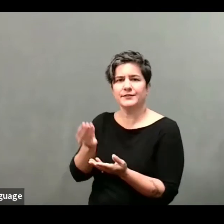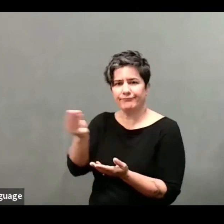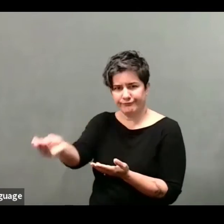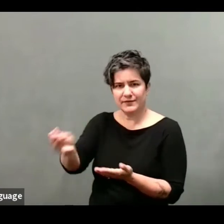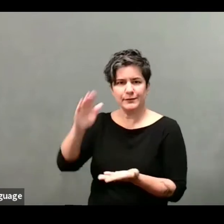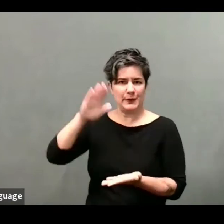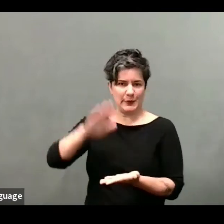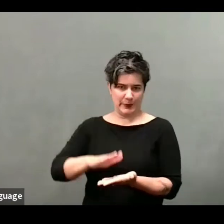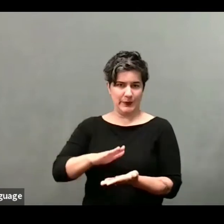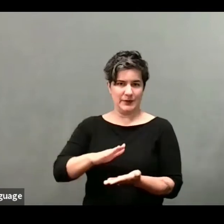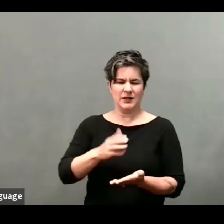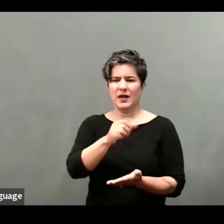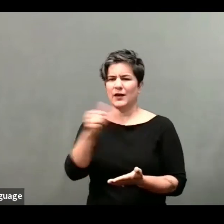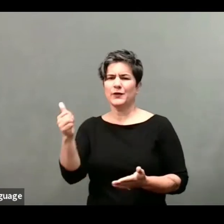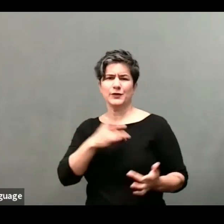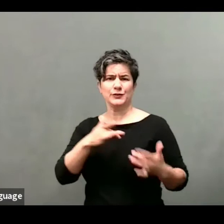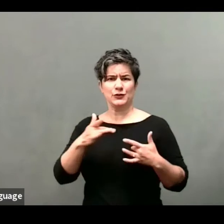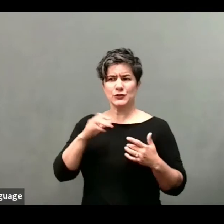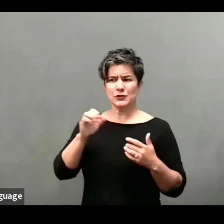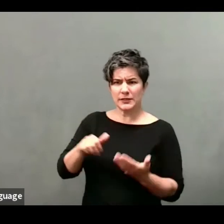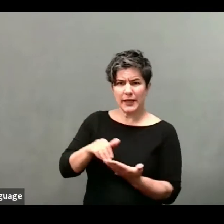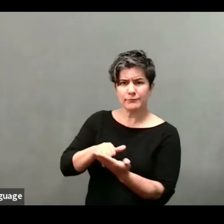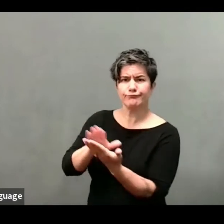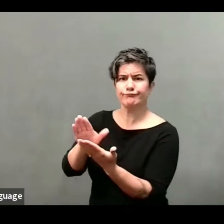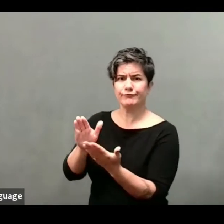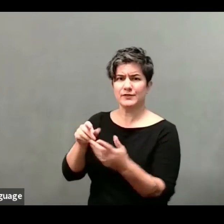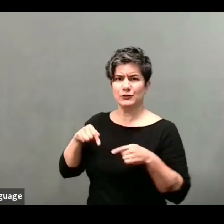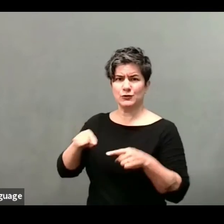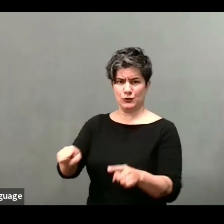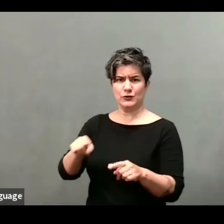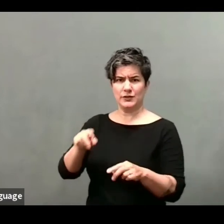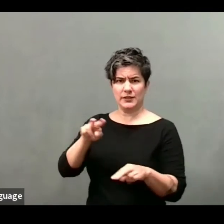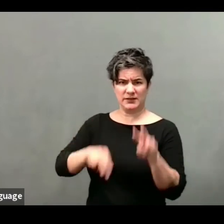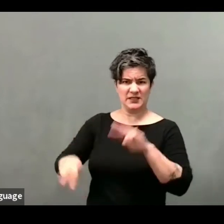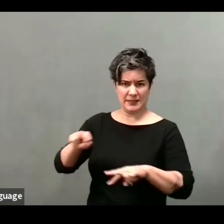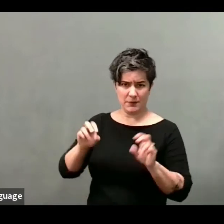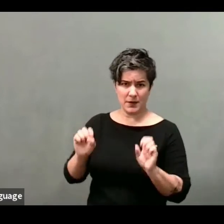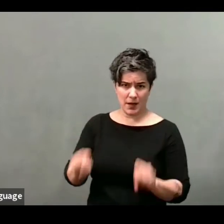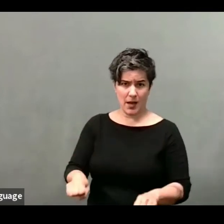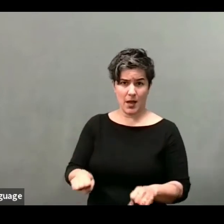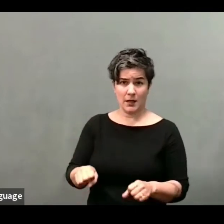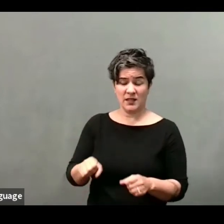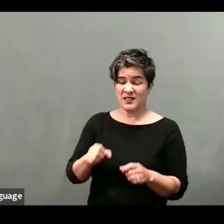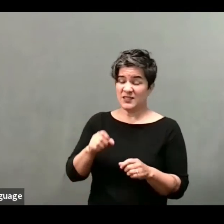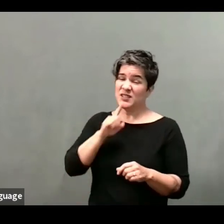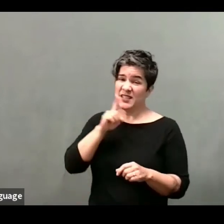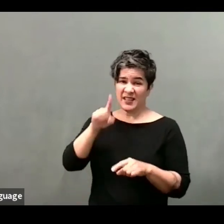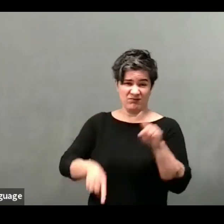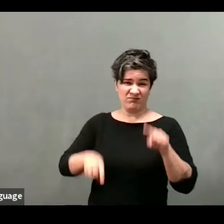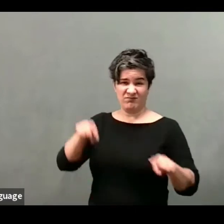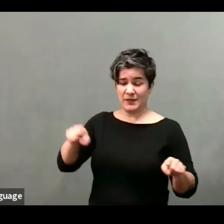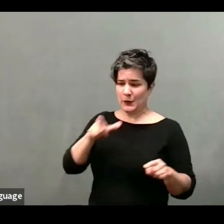the patient is having, which can vary significantly based on the individual